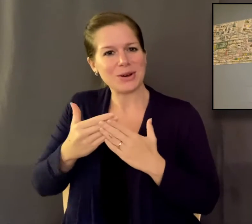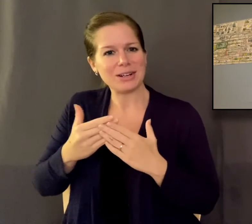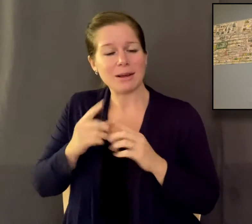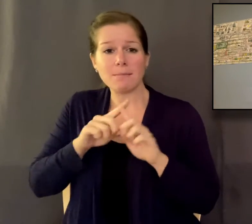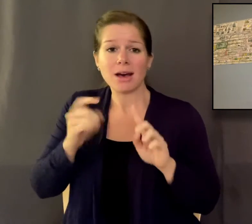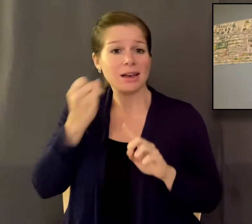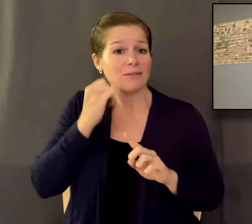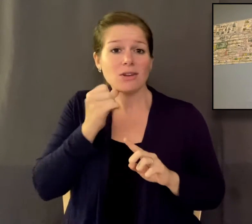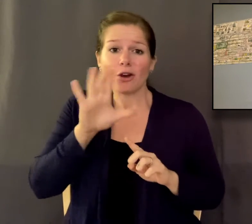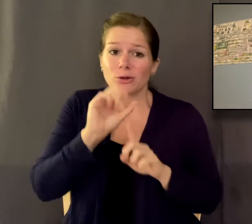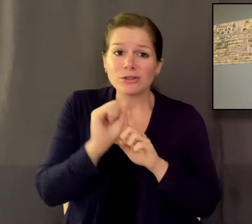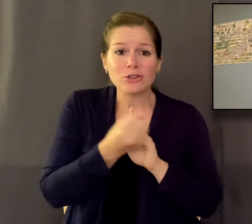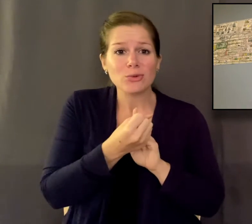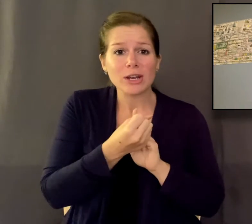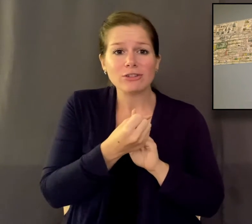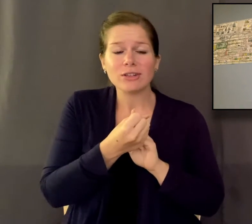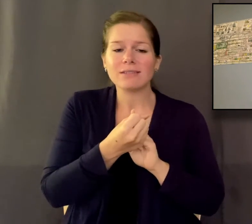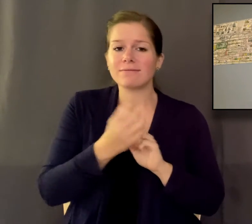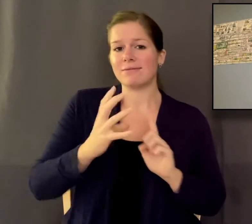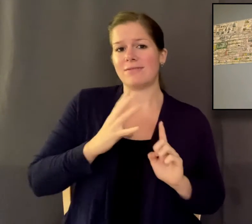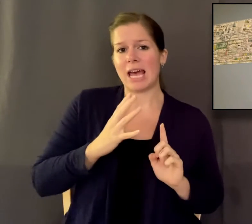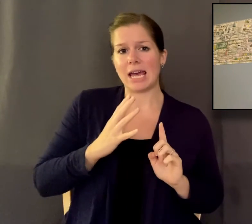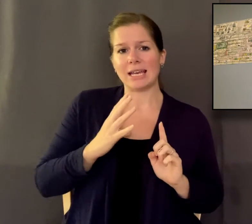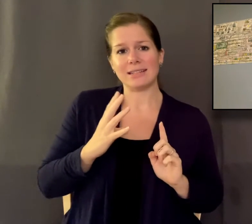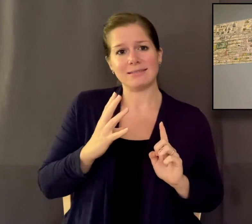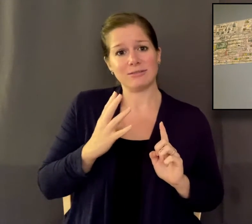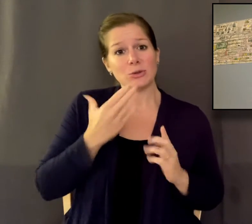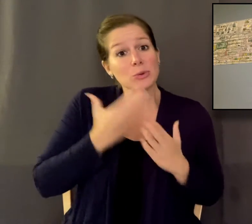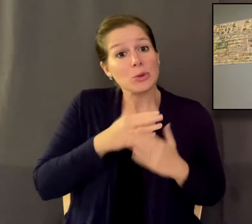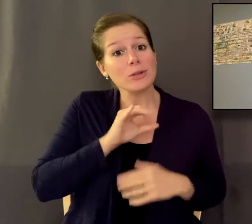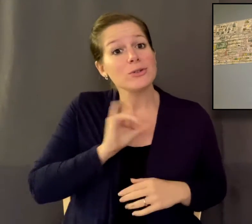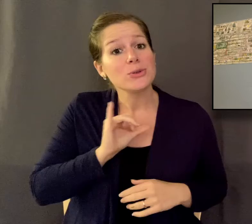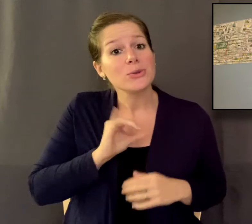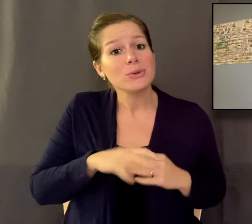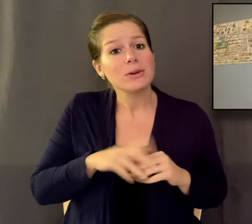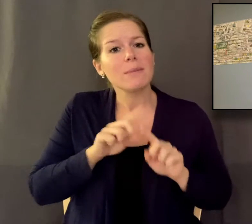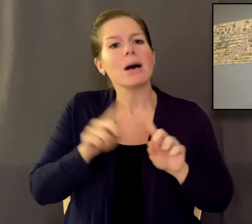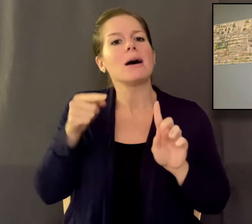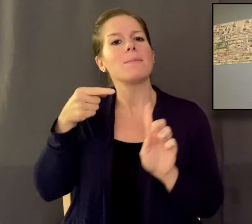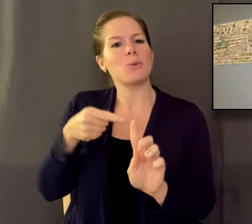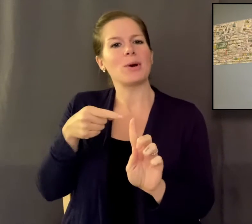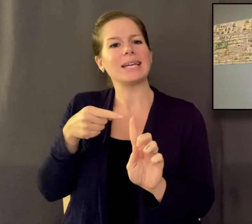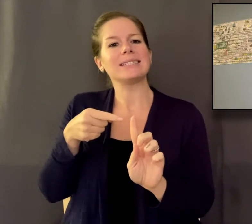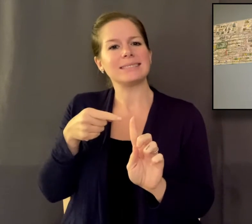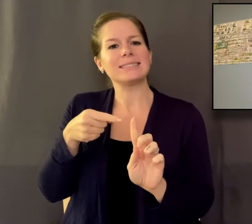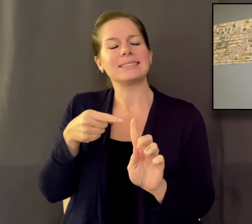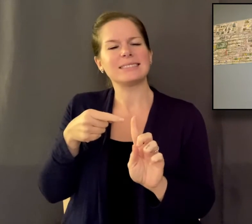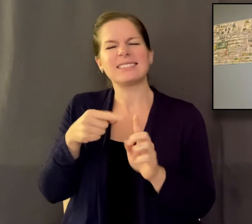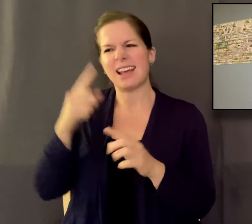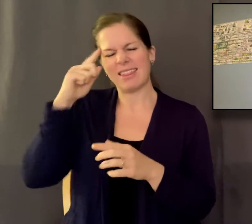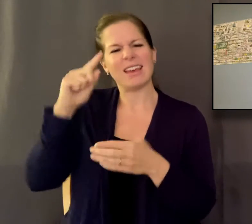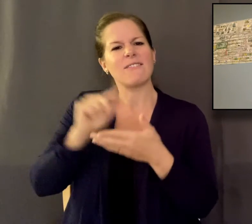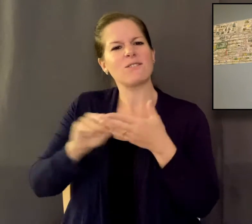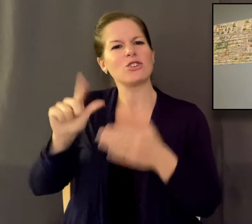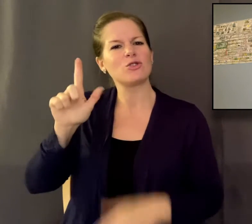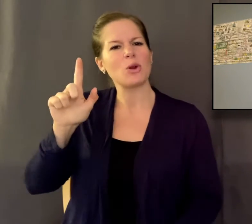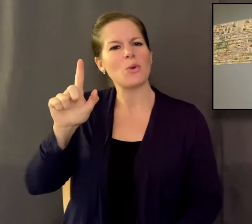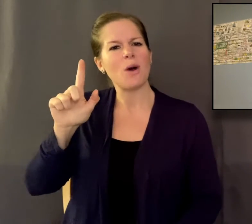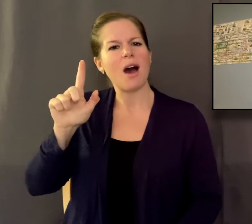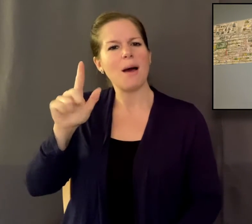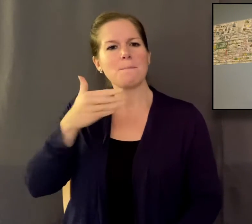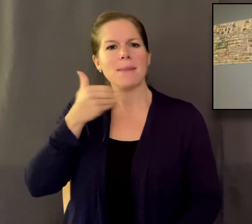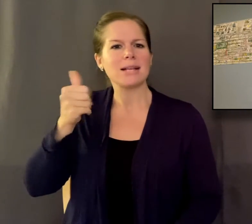that's great. Just know that you need to, Paul's main point here, I think, is found really in verse 21.